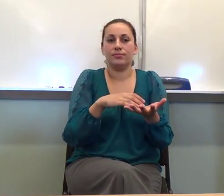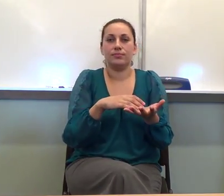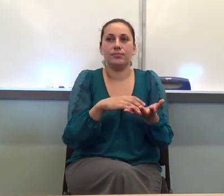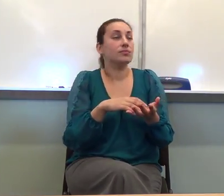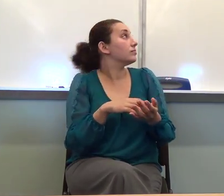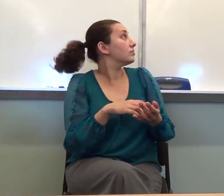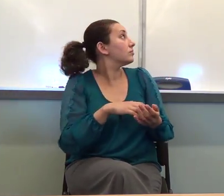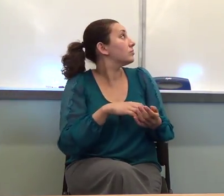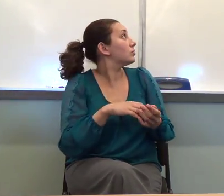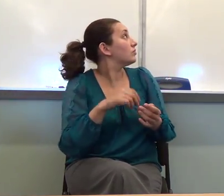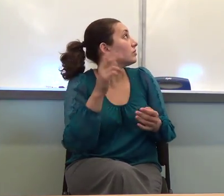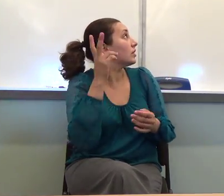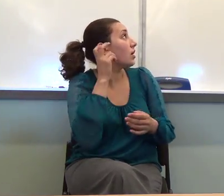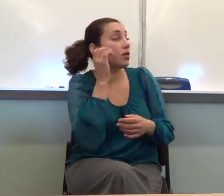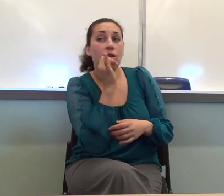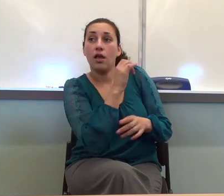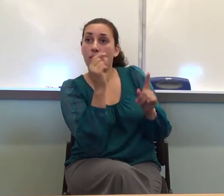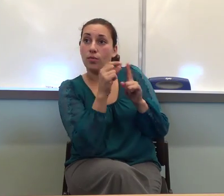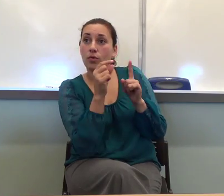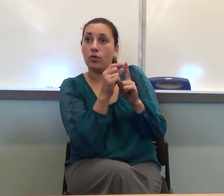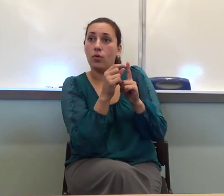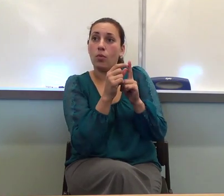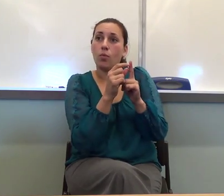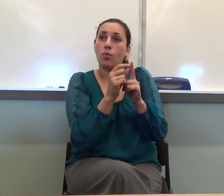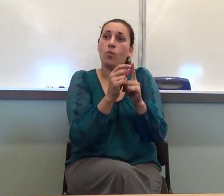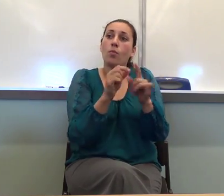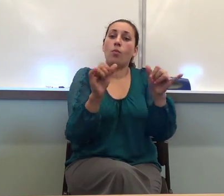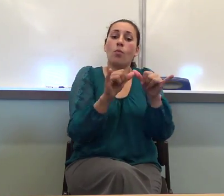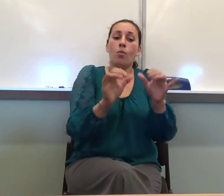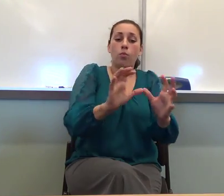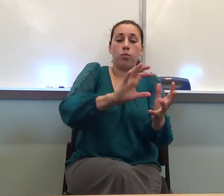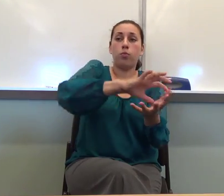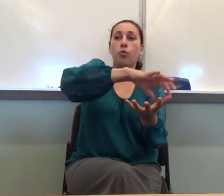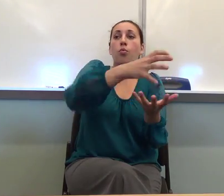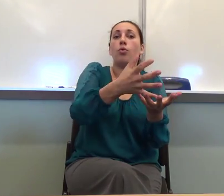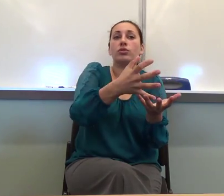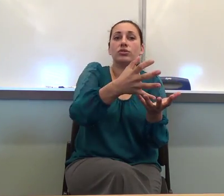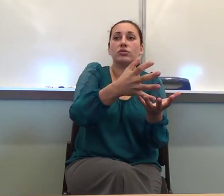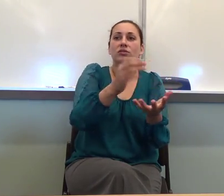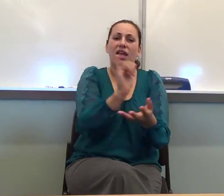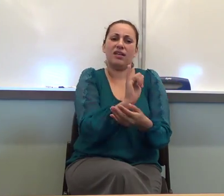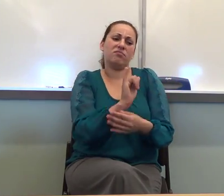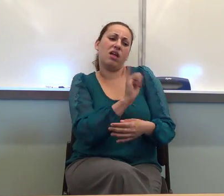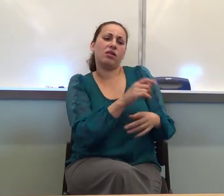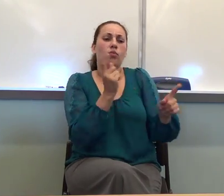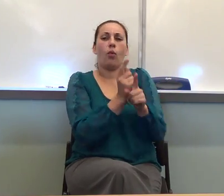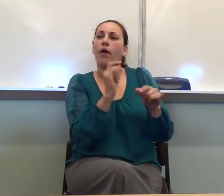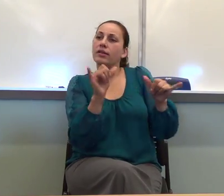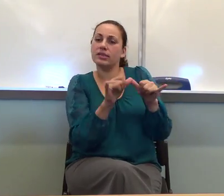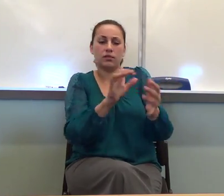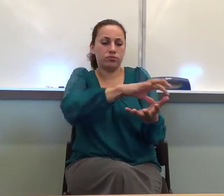And everyone's heard proportions. You know, we say, oh, yes, well, that's very proportional, as if we understood what it